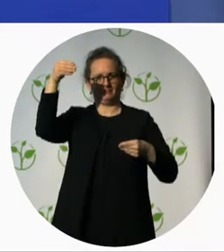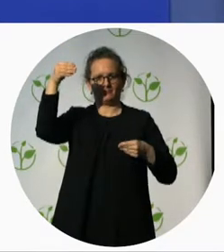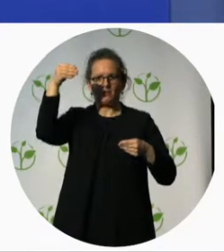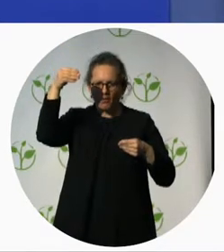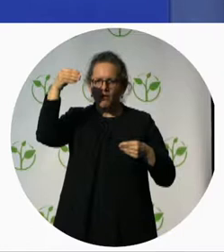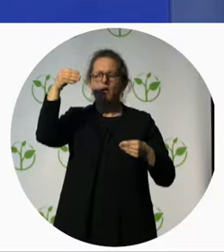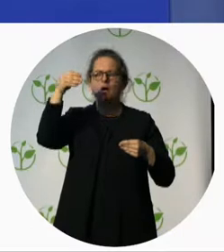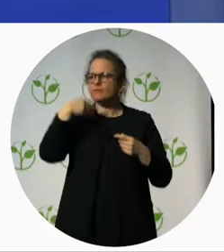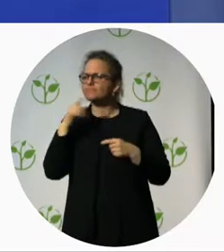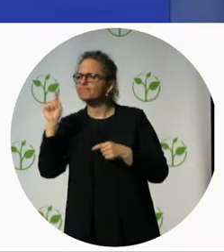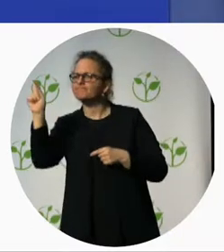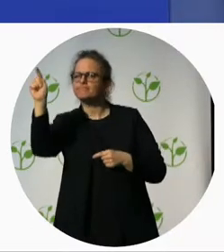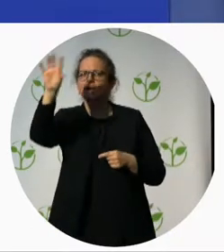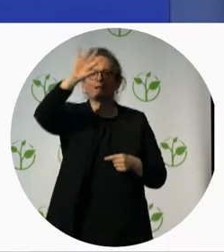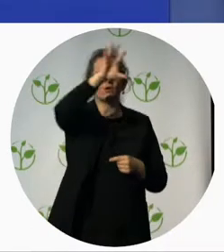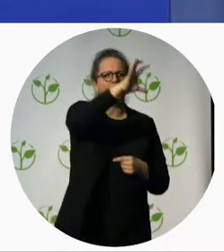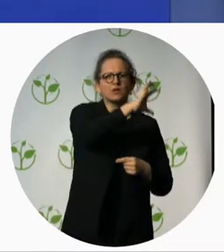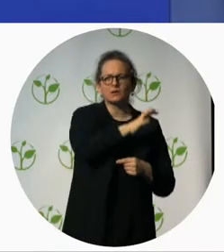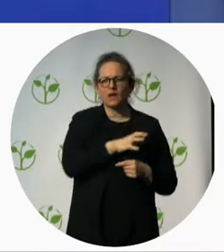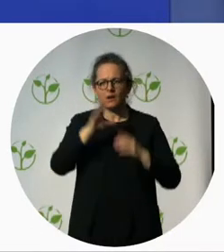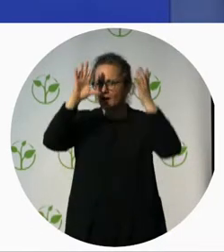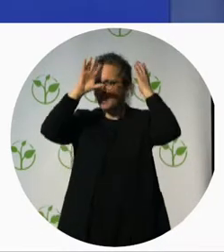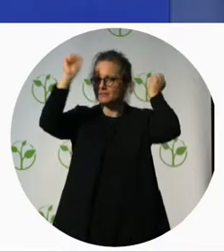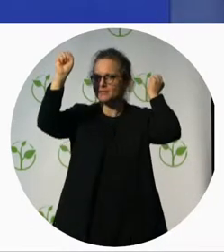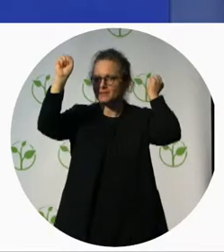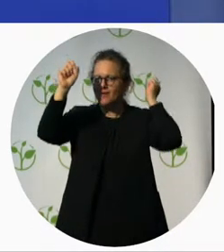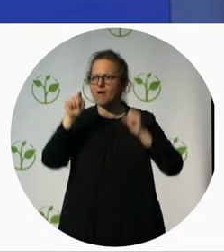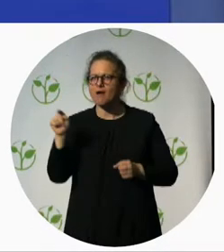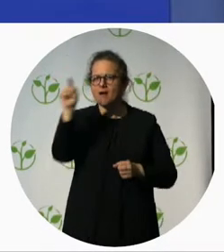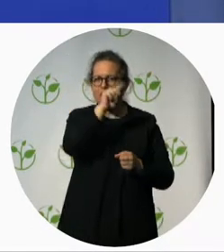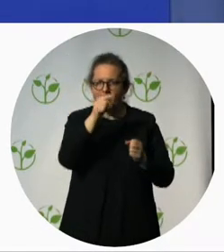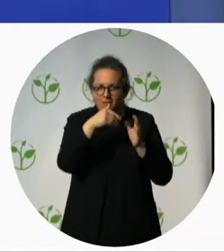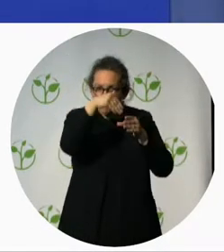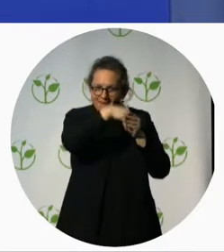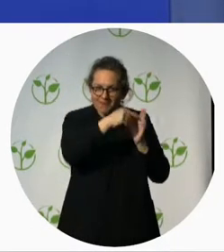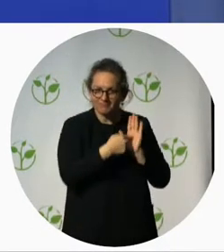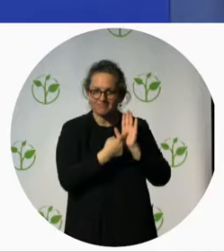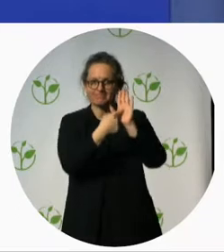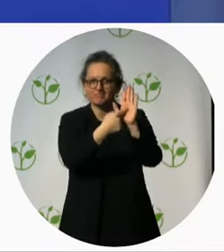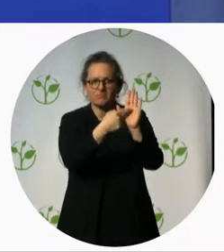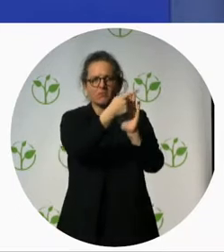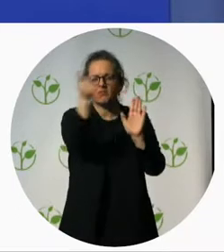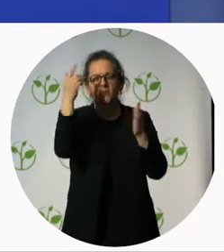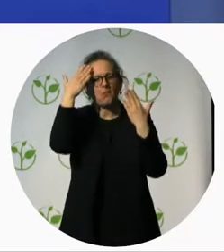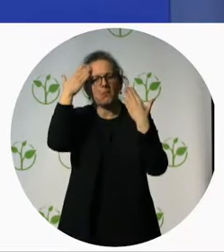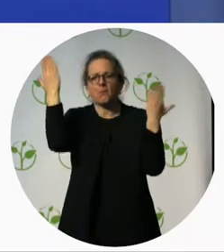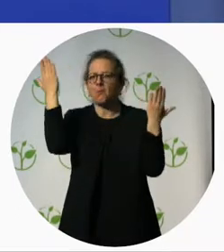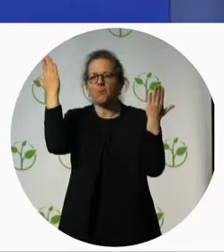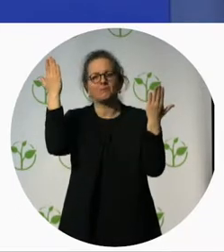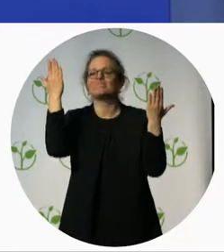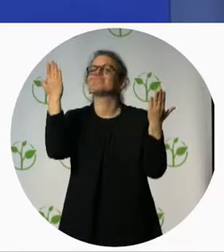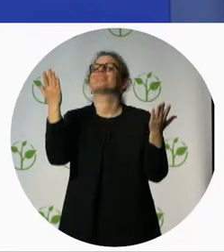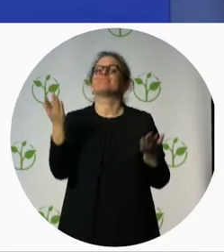disability. The specialists on disability are the persons with disabilities. So we needed their input in the negotiation,